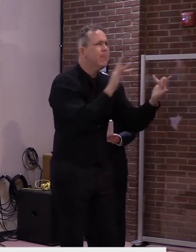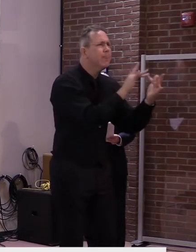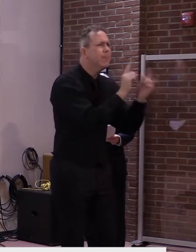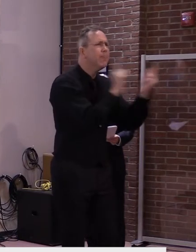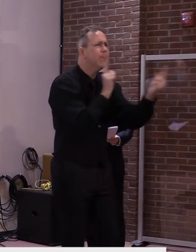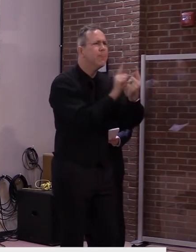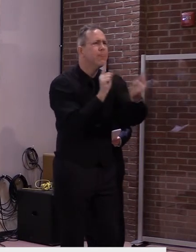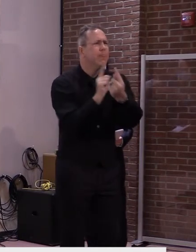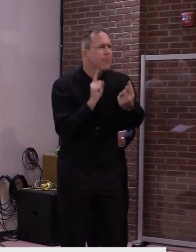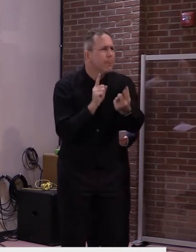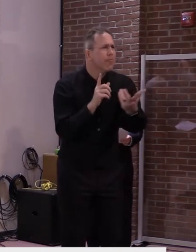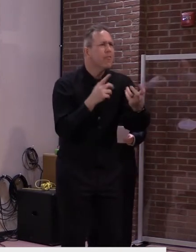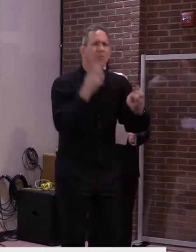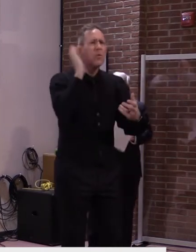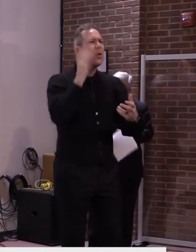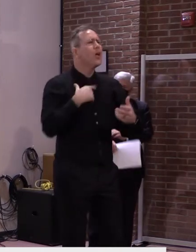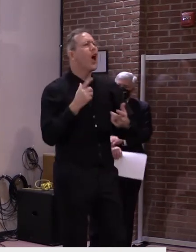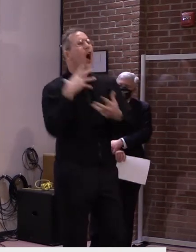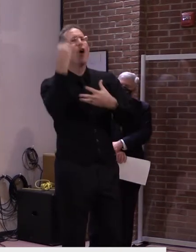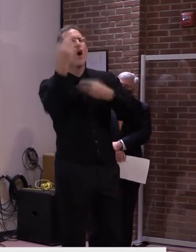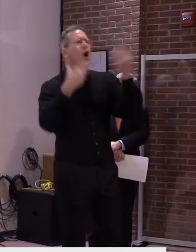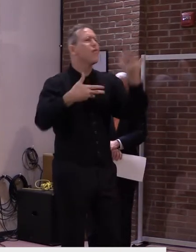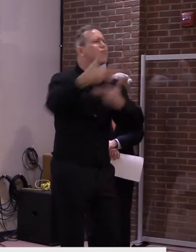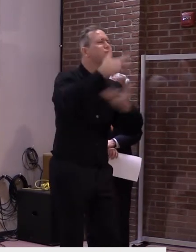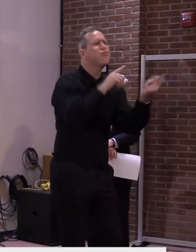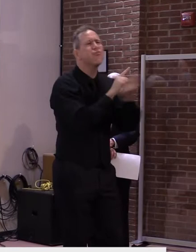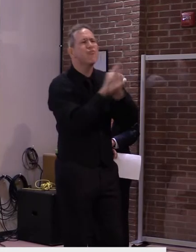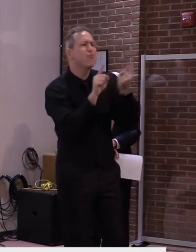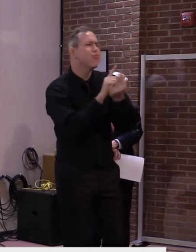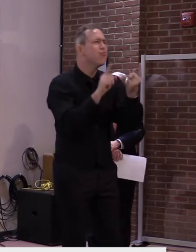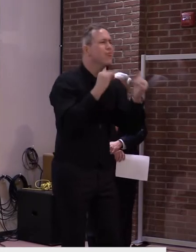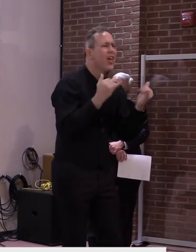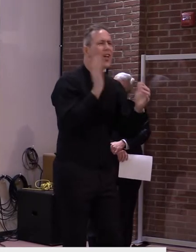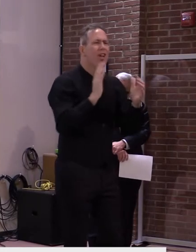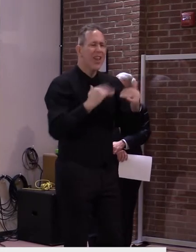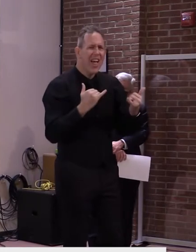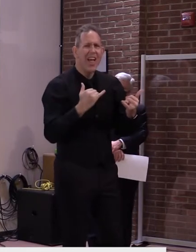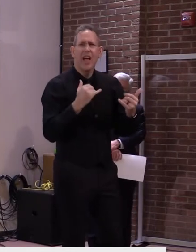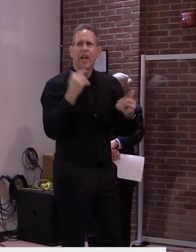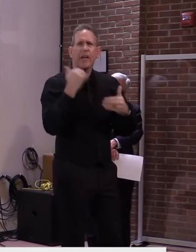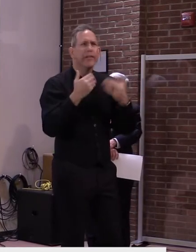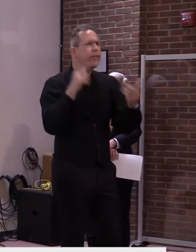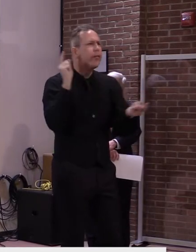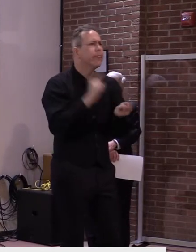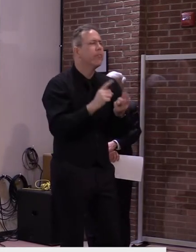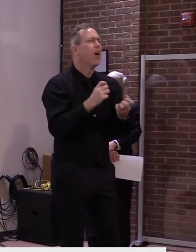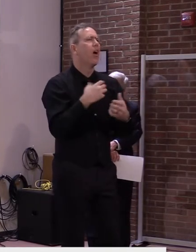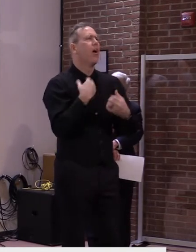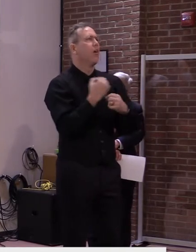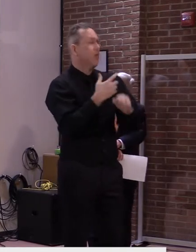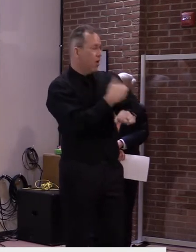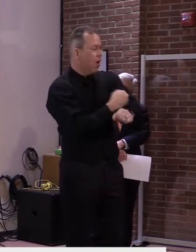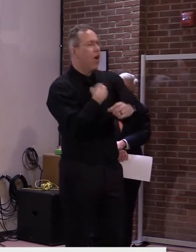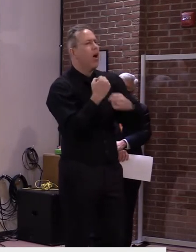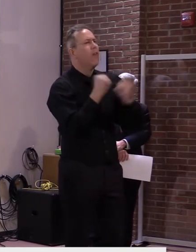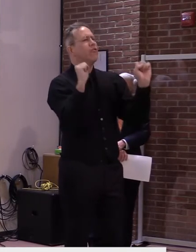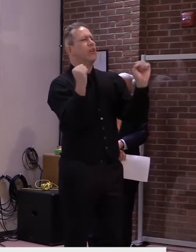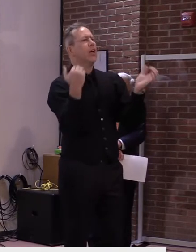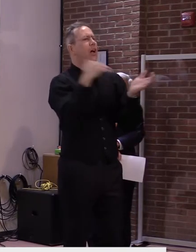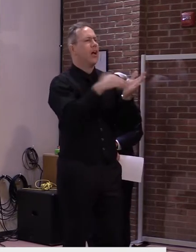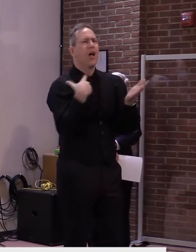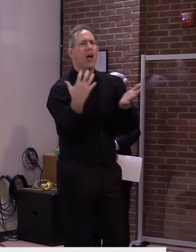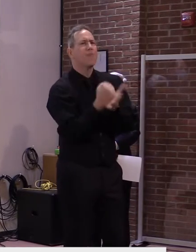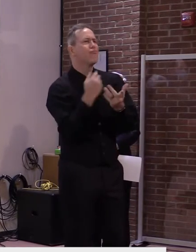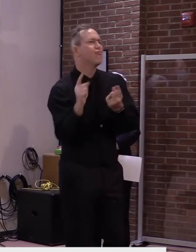almost every day. I'd like very much to be able to be free again." I hear similar